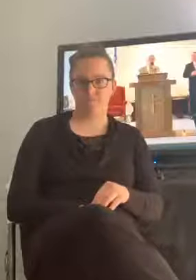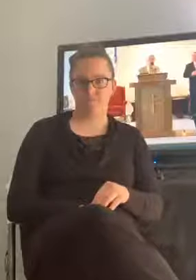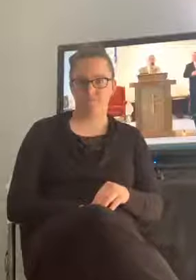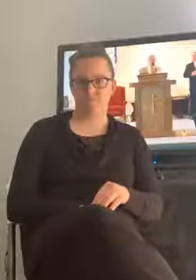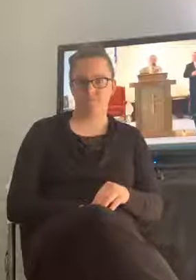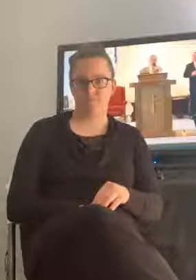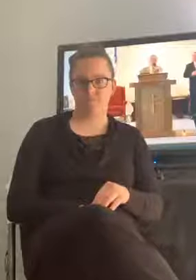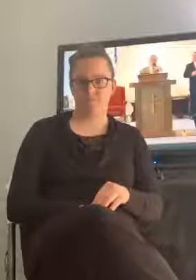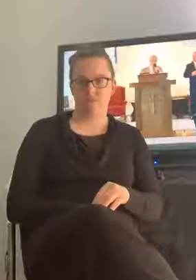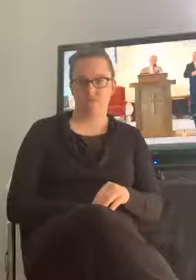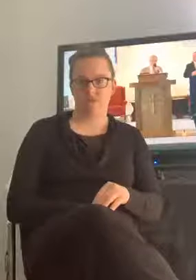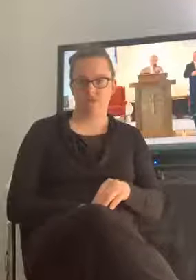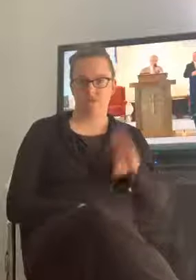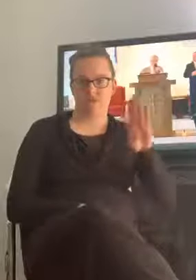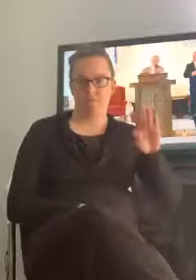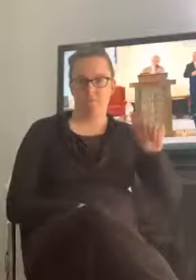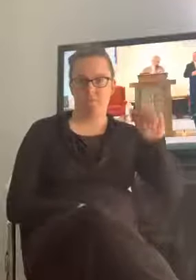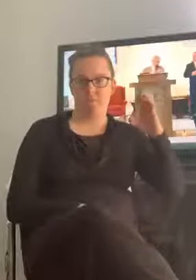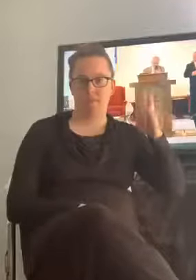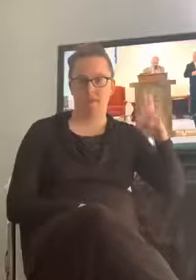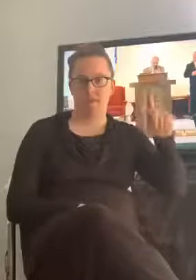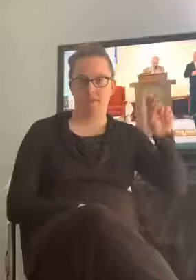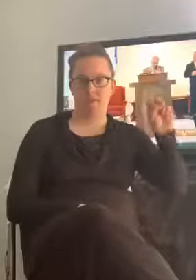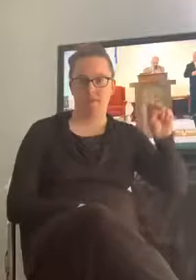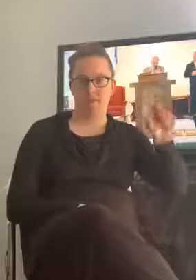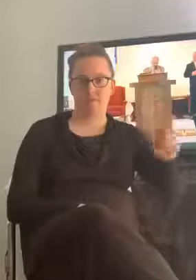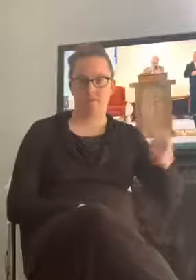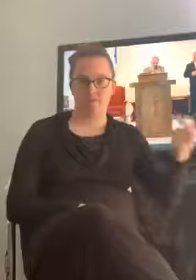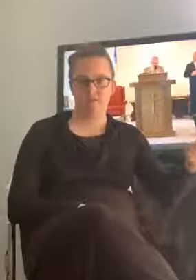and backs turned on Him.